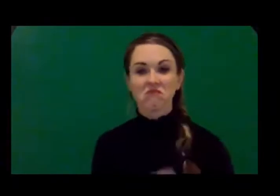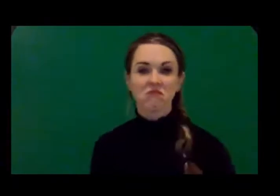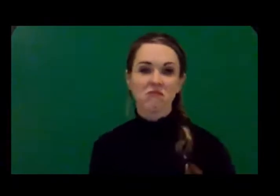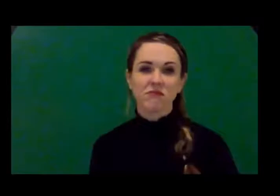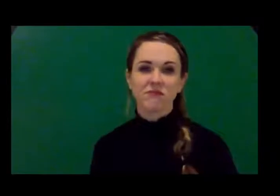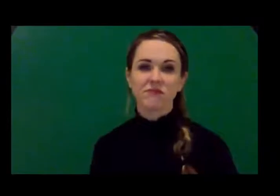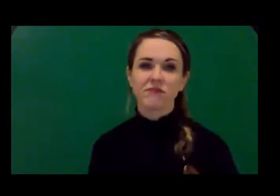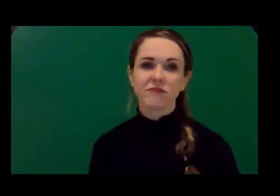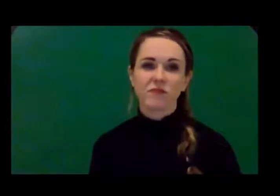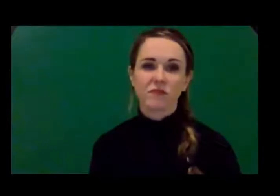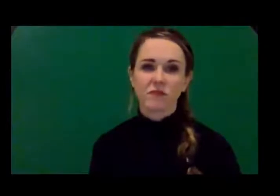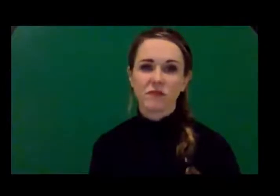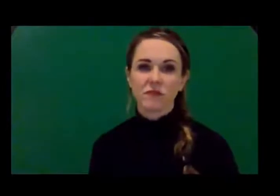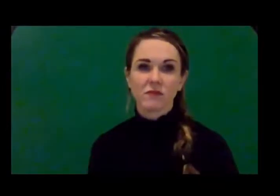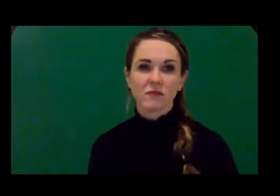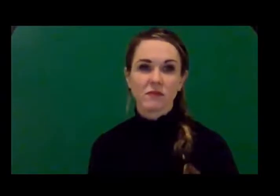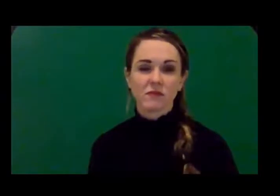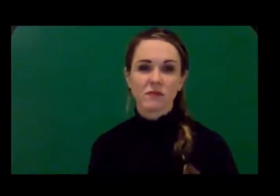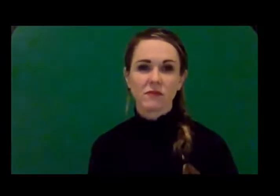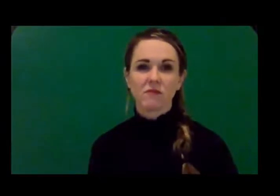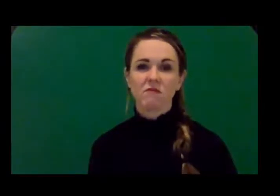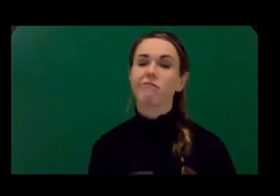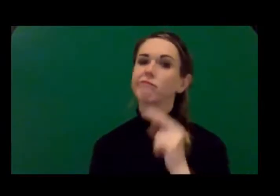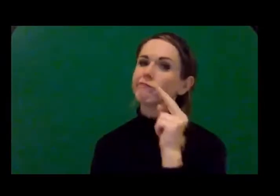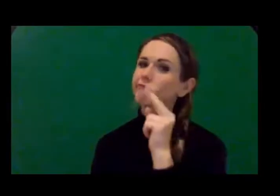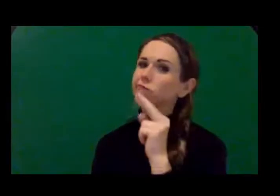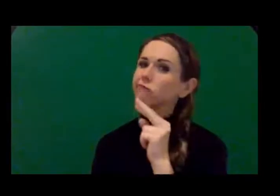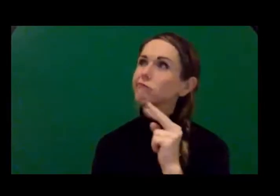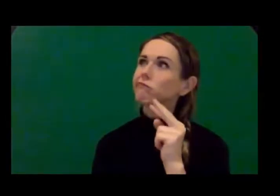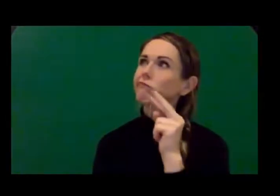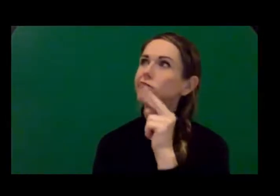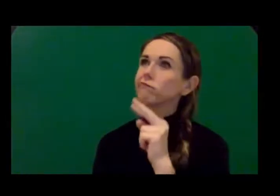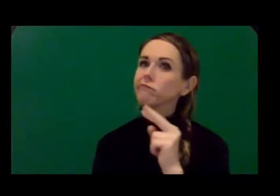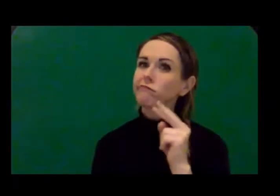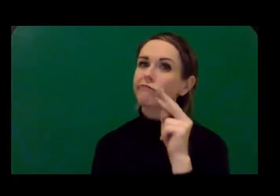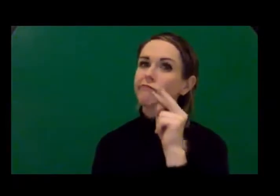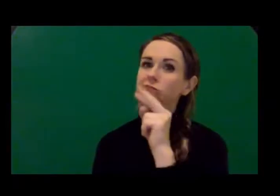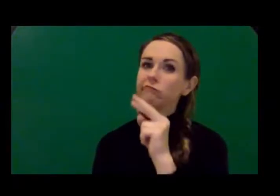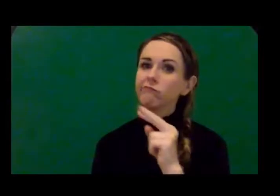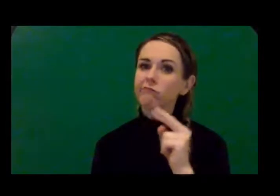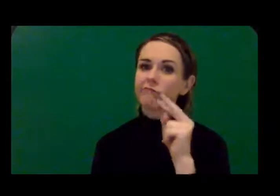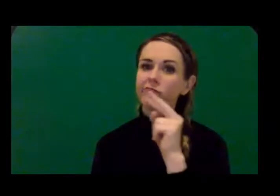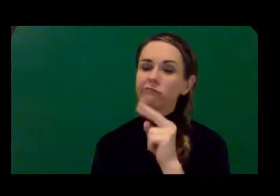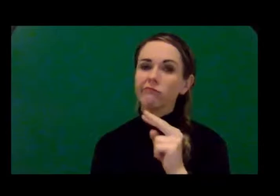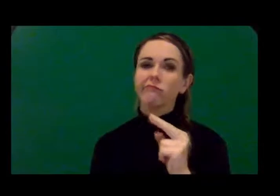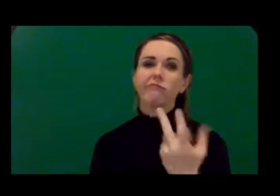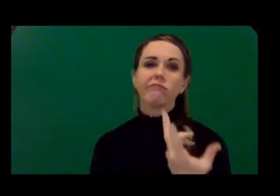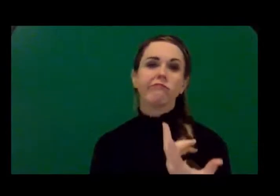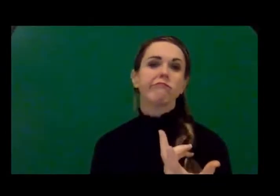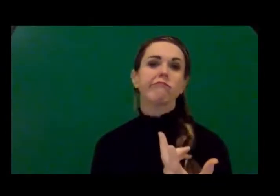So he watches and watched and watched and watched.